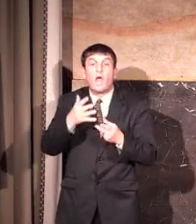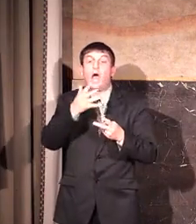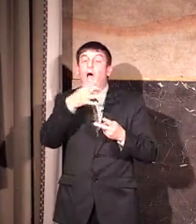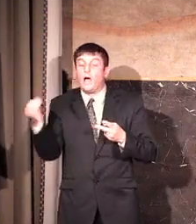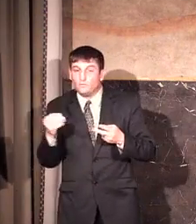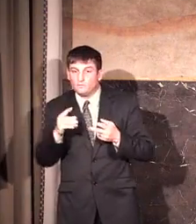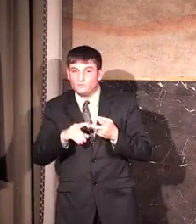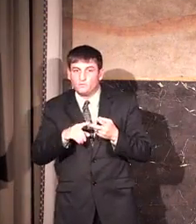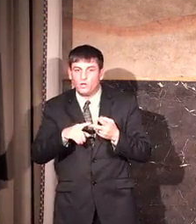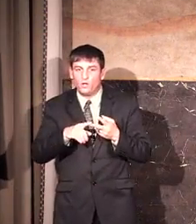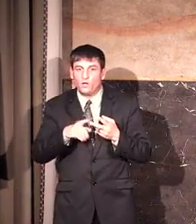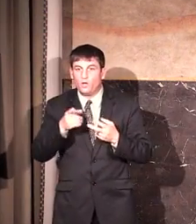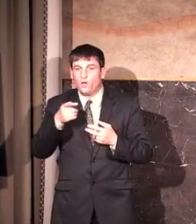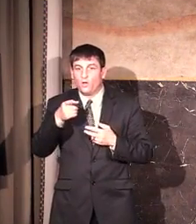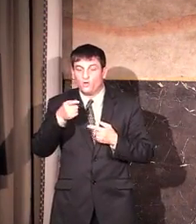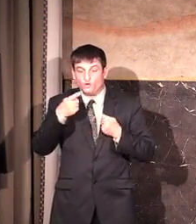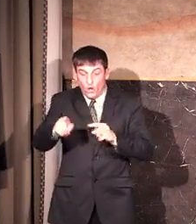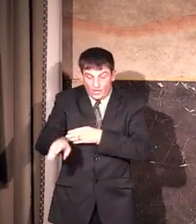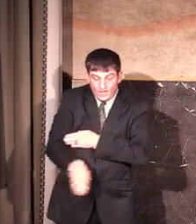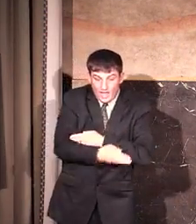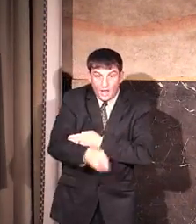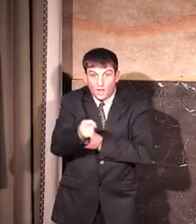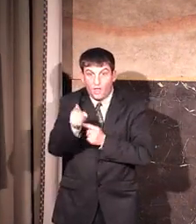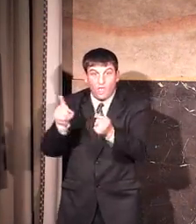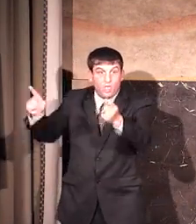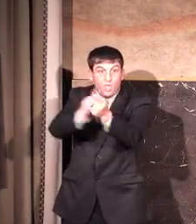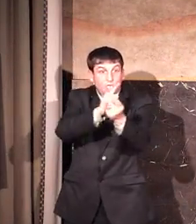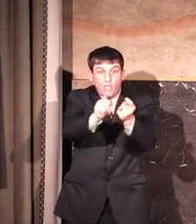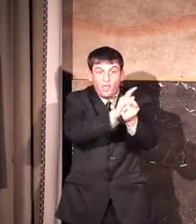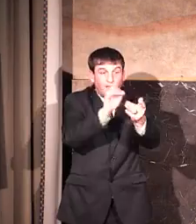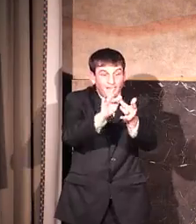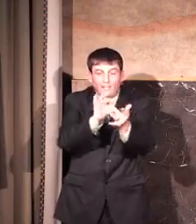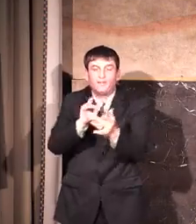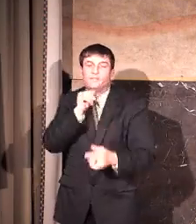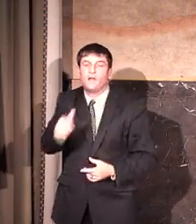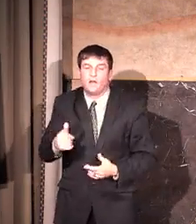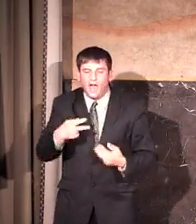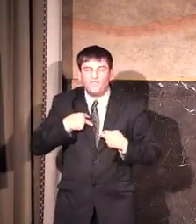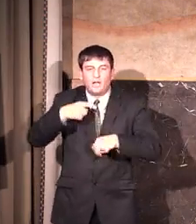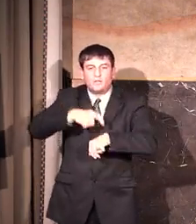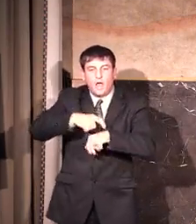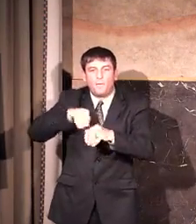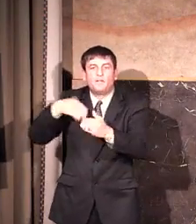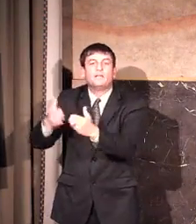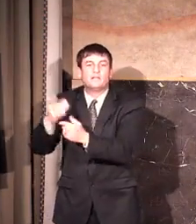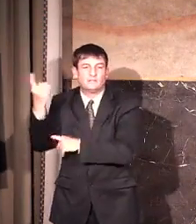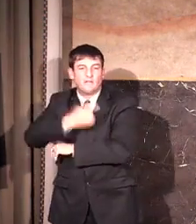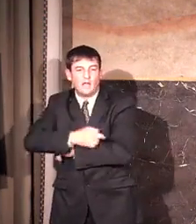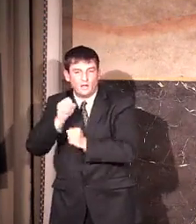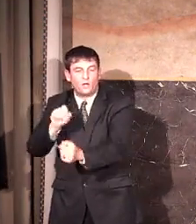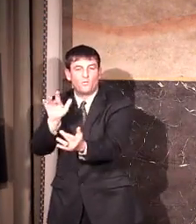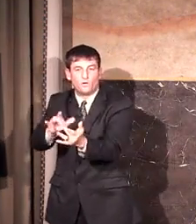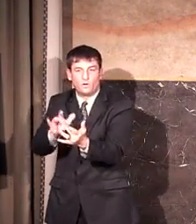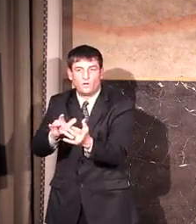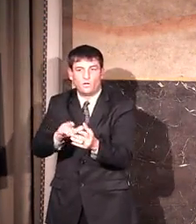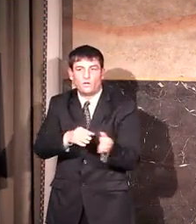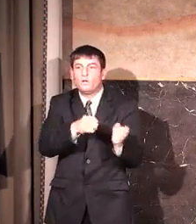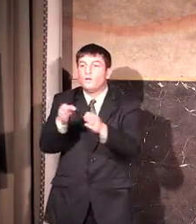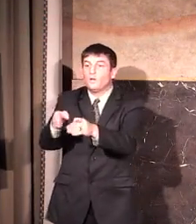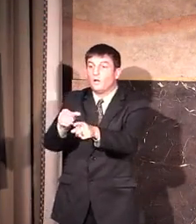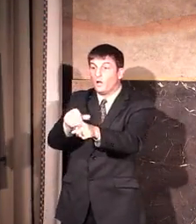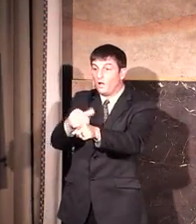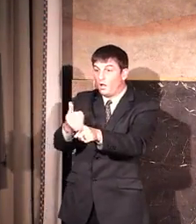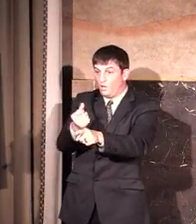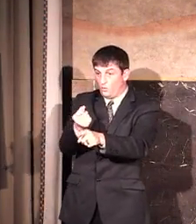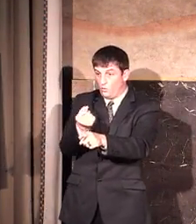in the middle of the night, you're not out making more contacts. We have time to reach you the following day. Leo. One question about the contact tracing.